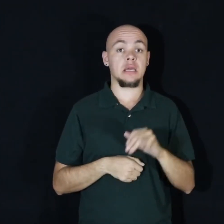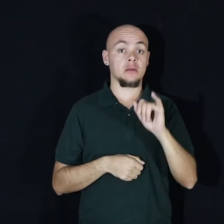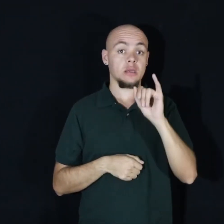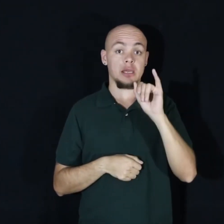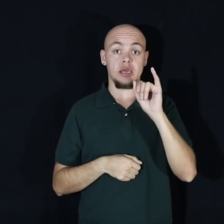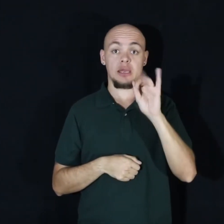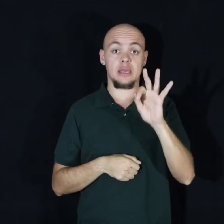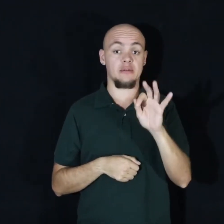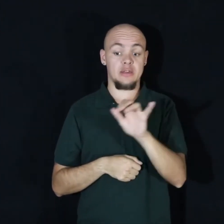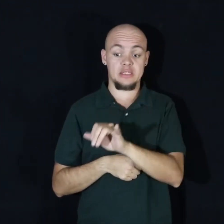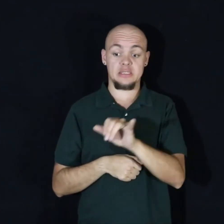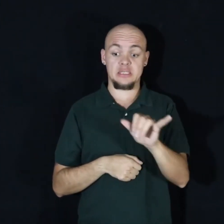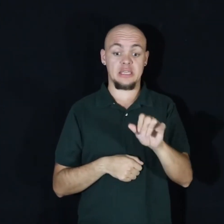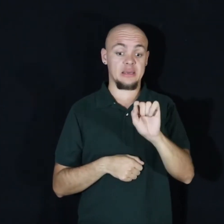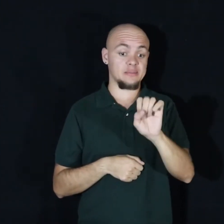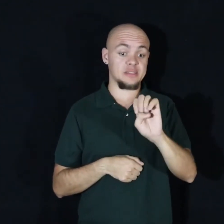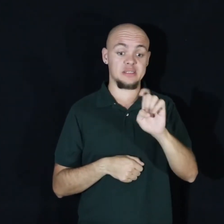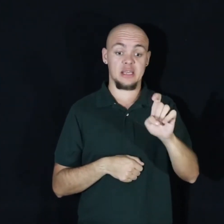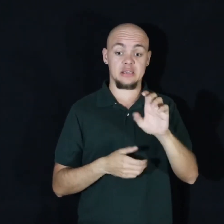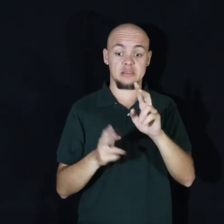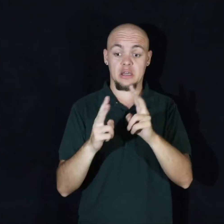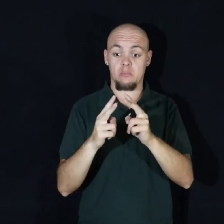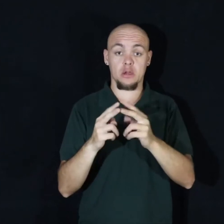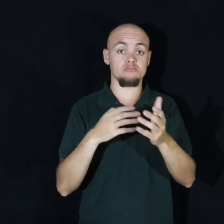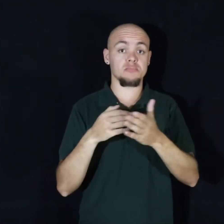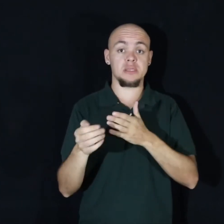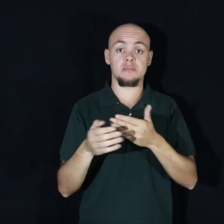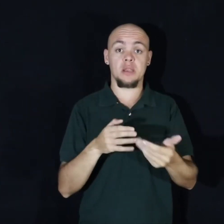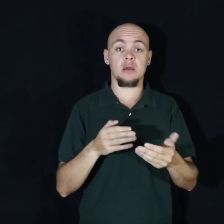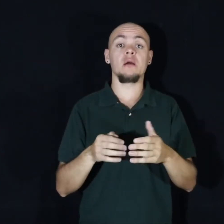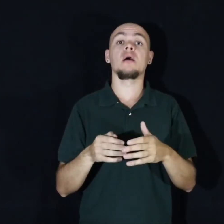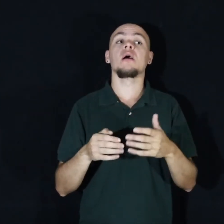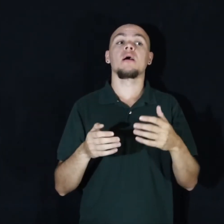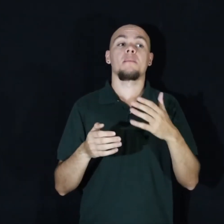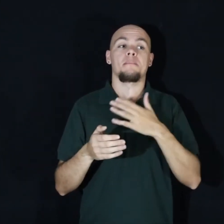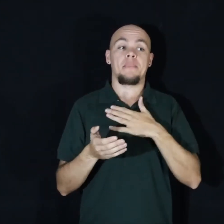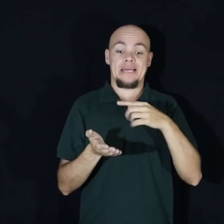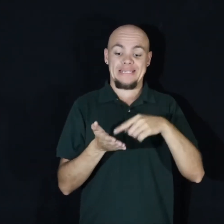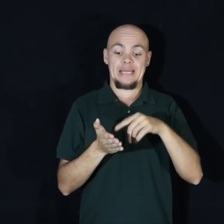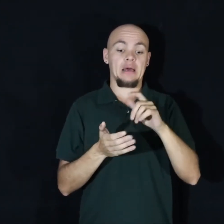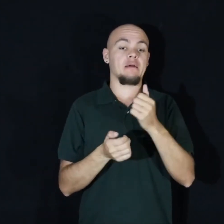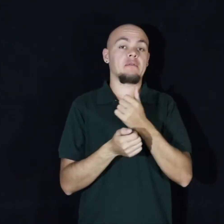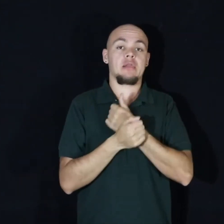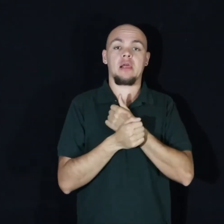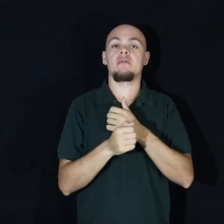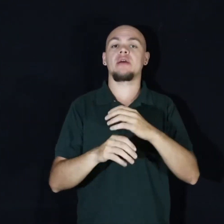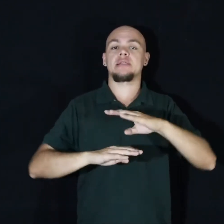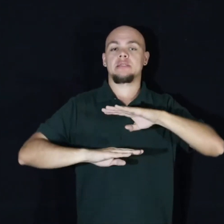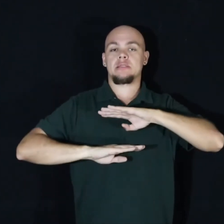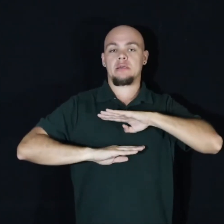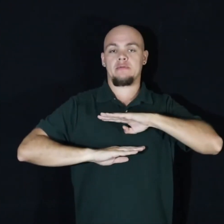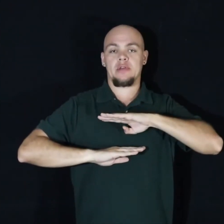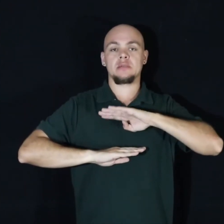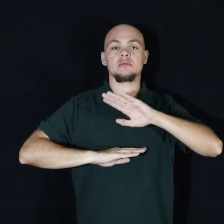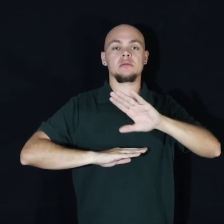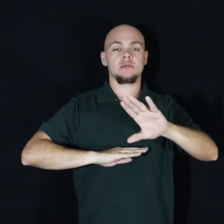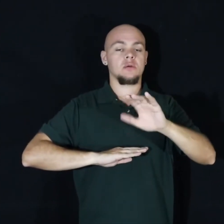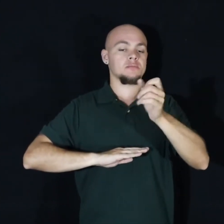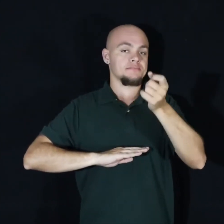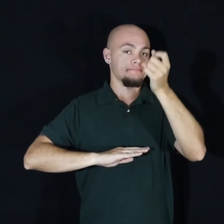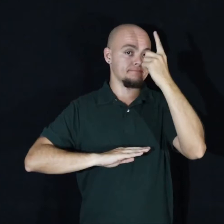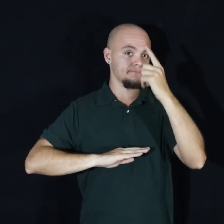Officiating a religious marriage, even if it is for a same-sex couple, fulfills my debt of love. And let me explain this for